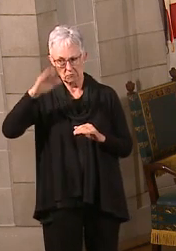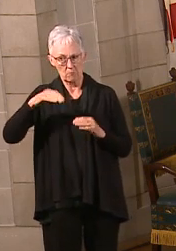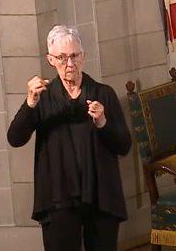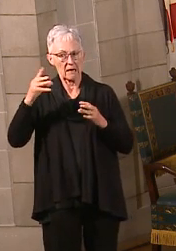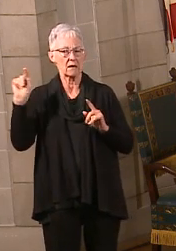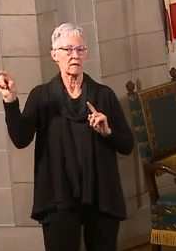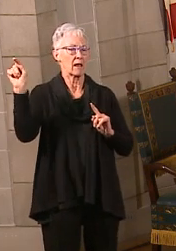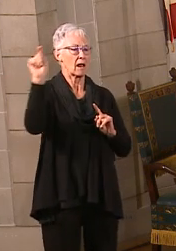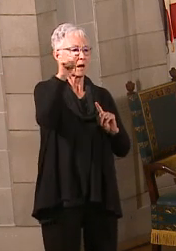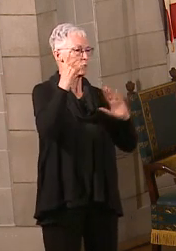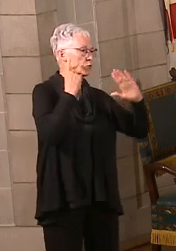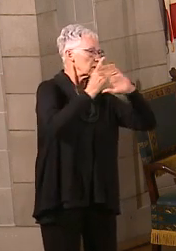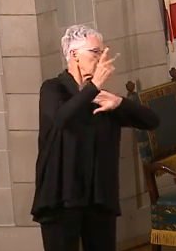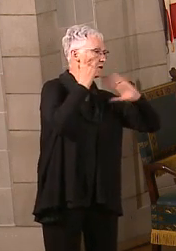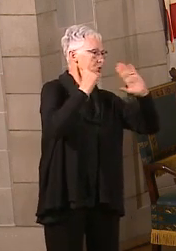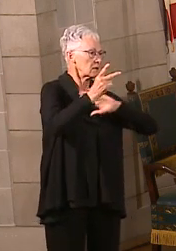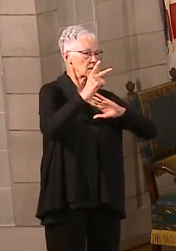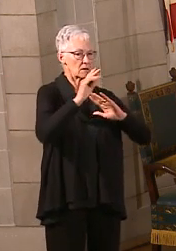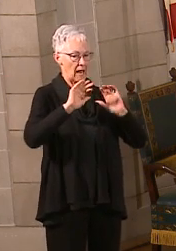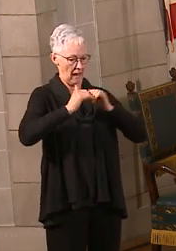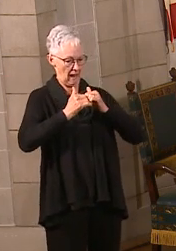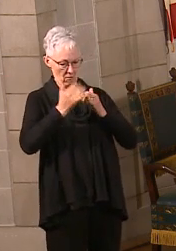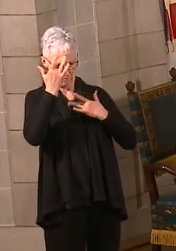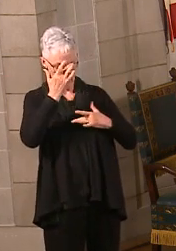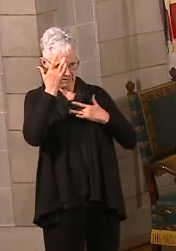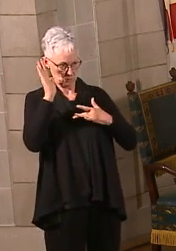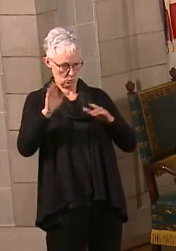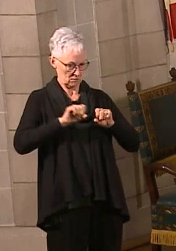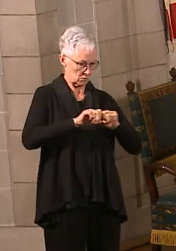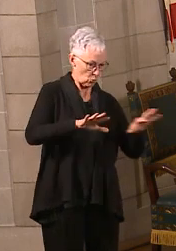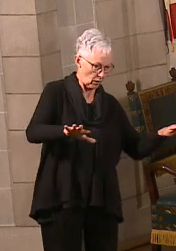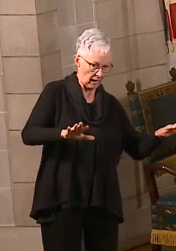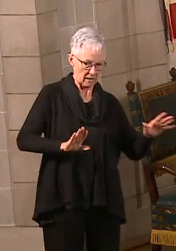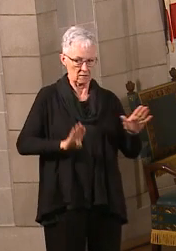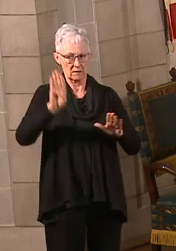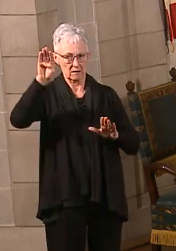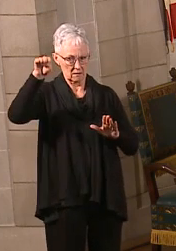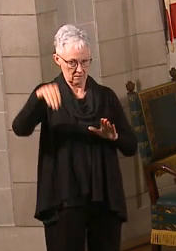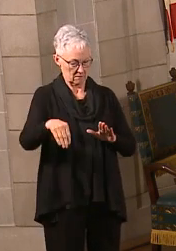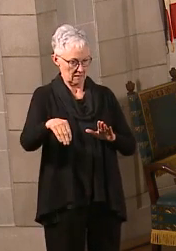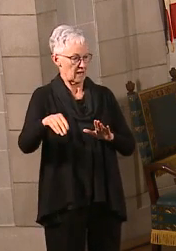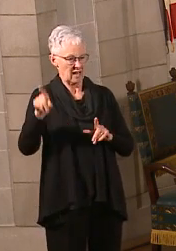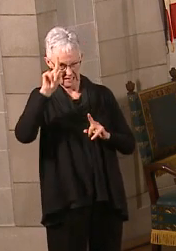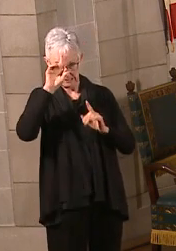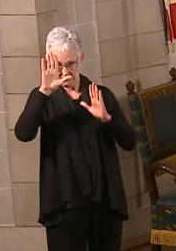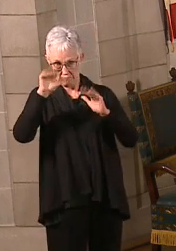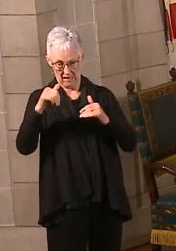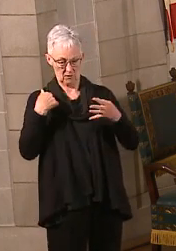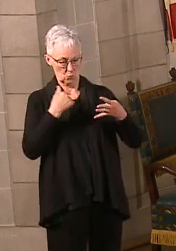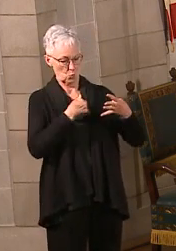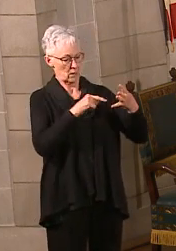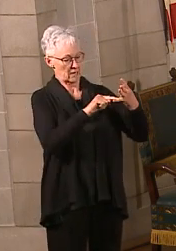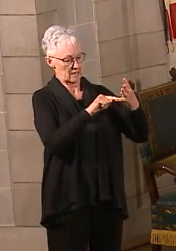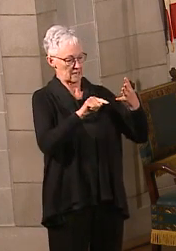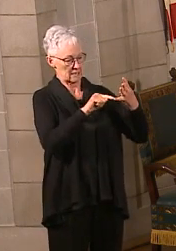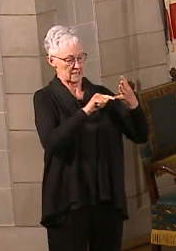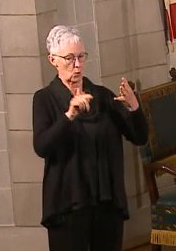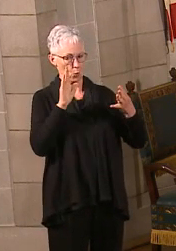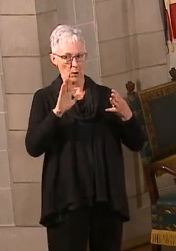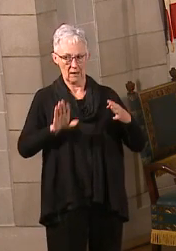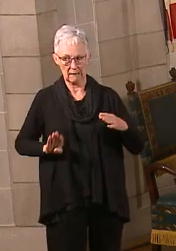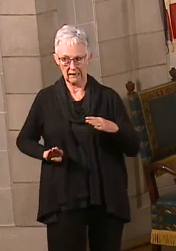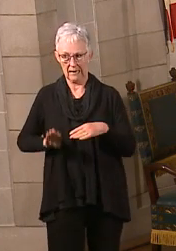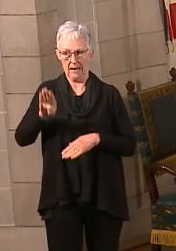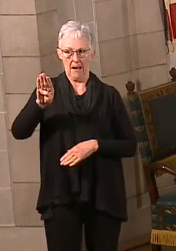peak of the spread of the virus here in our state that last week of April. And so what we want to do is focus